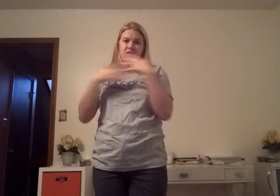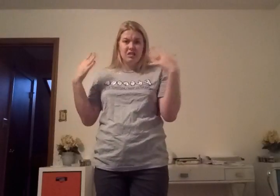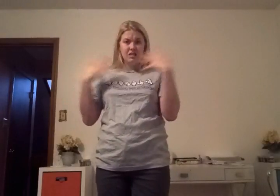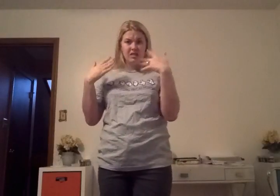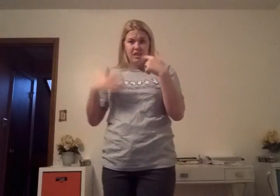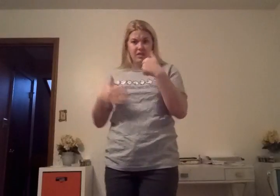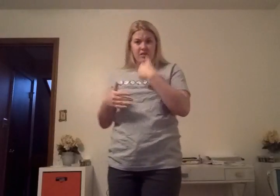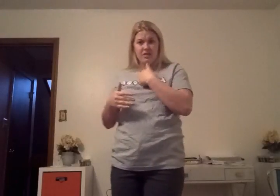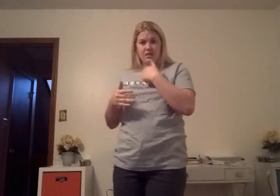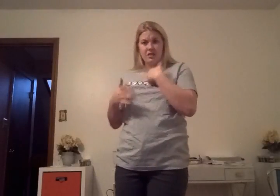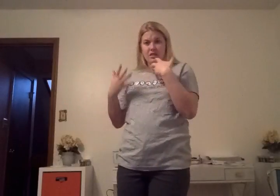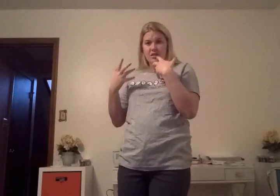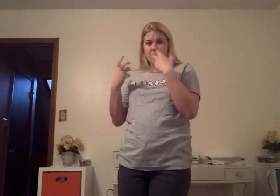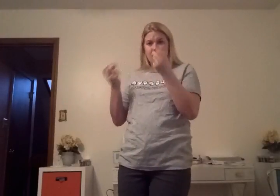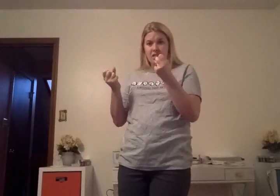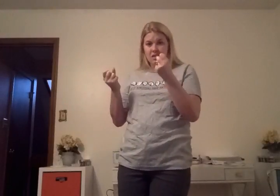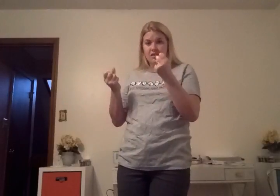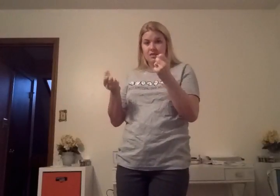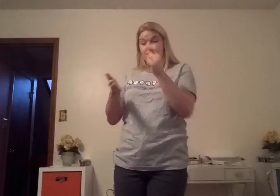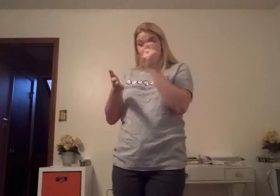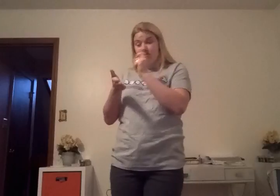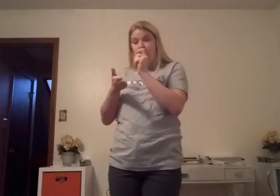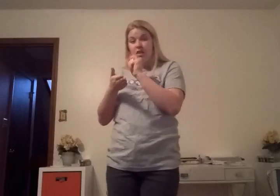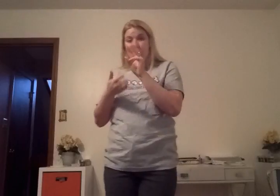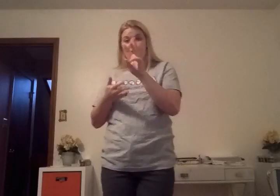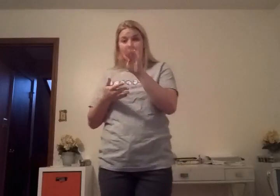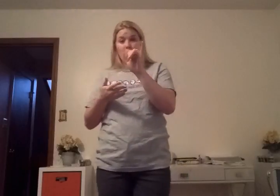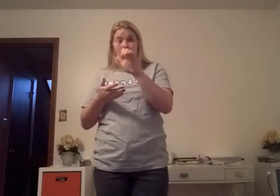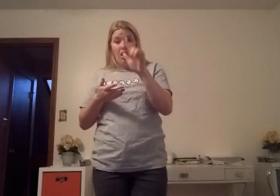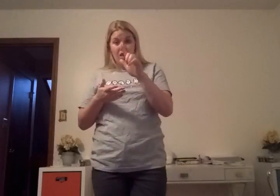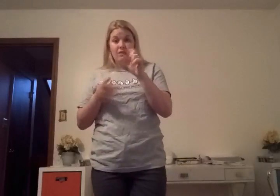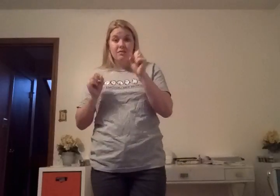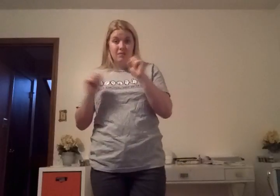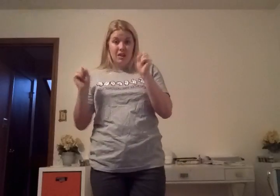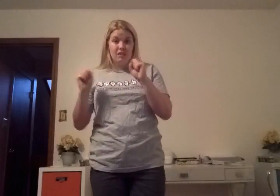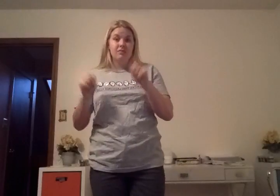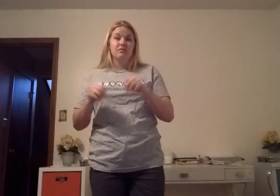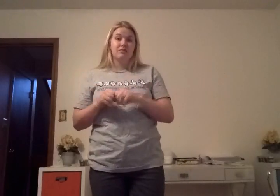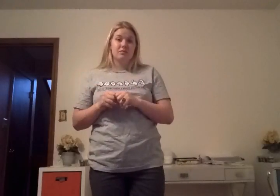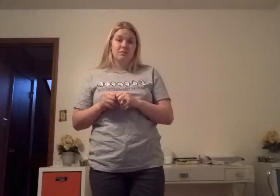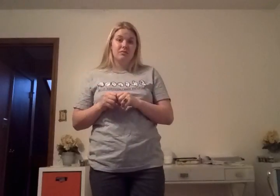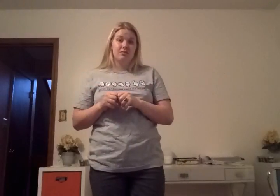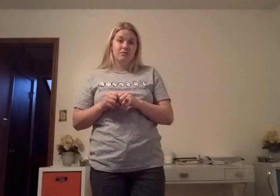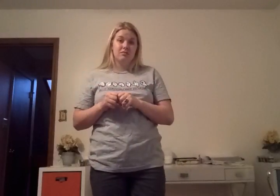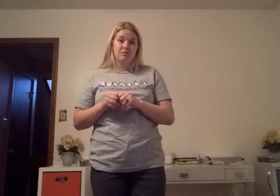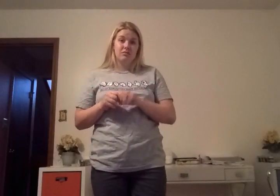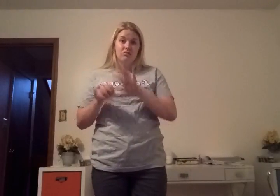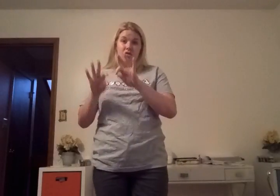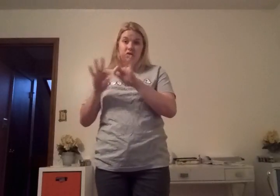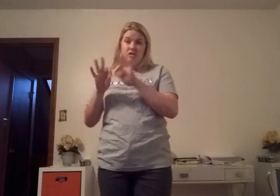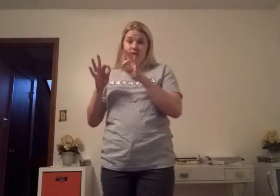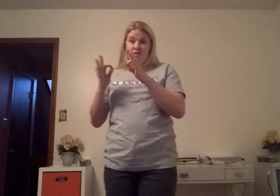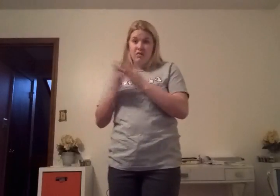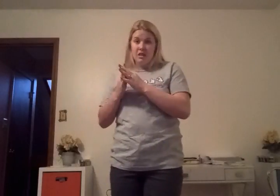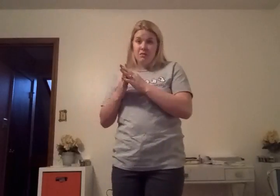did. I had to write a will, which was scary because there's no guarantee you'll wake up. And your family wasn't even sure when you told your mom. She was like, "What are